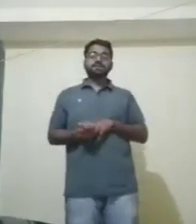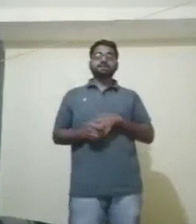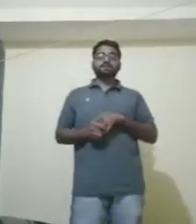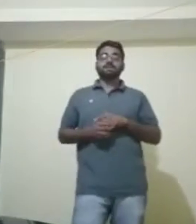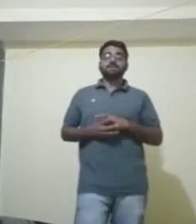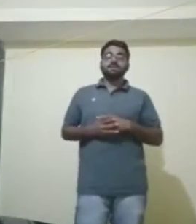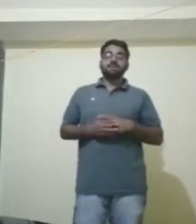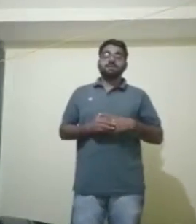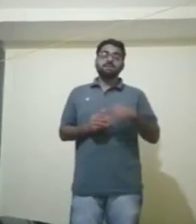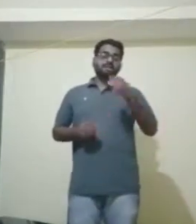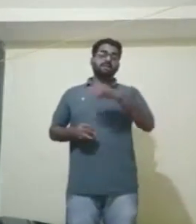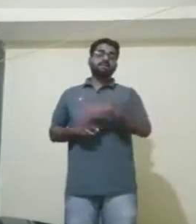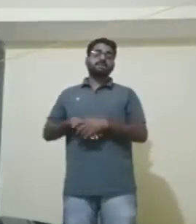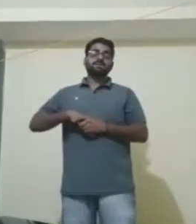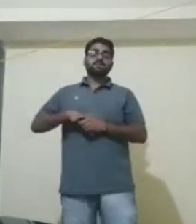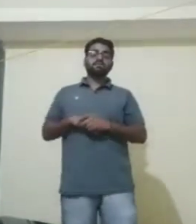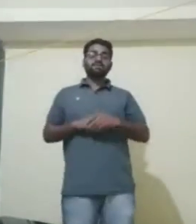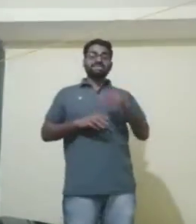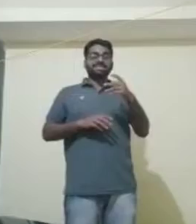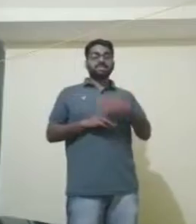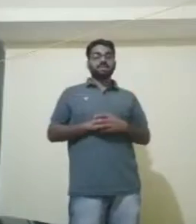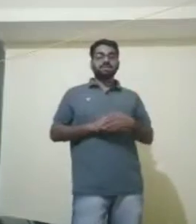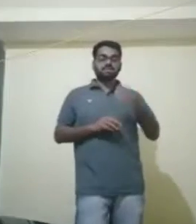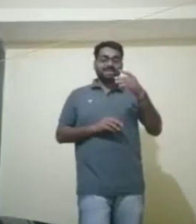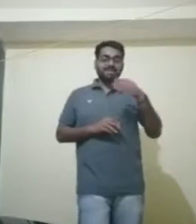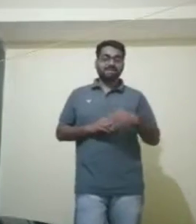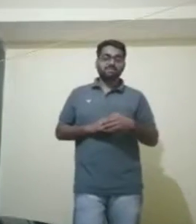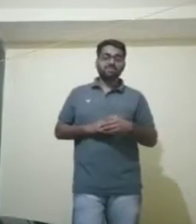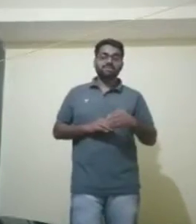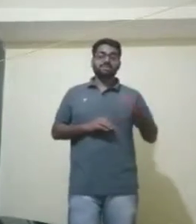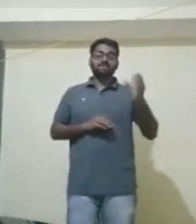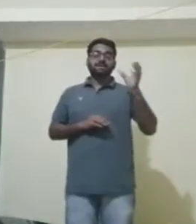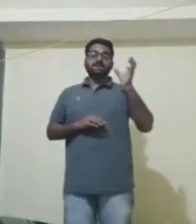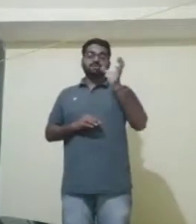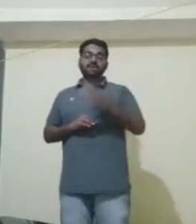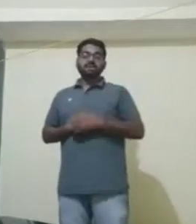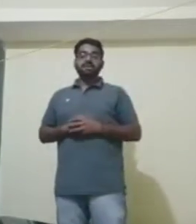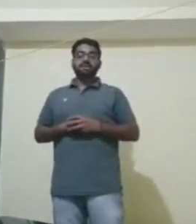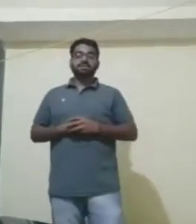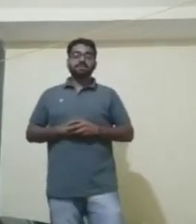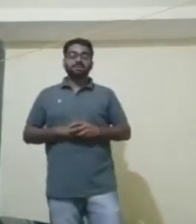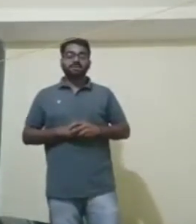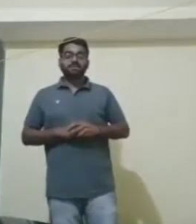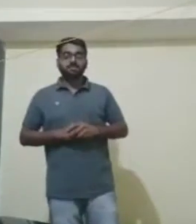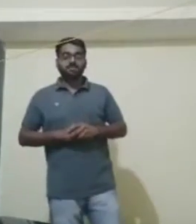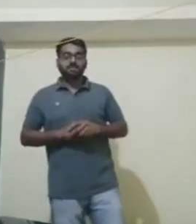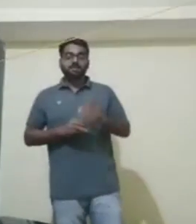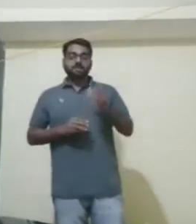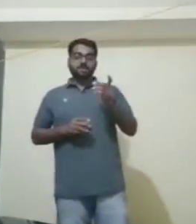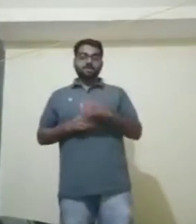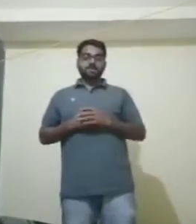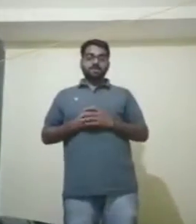method. In joint method, the two string s1 and s2 is joined with the help of